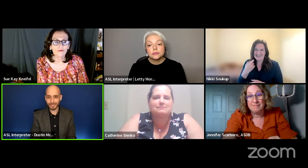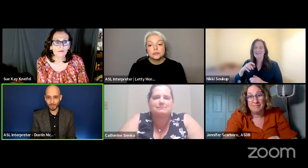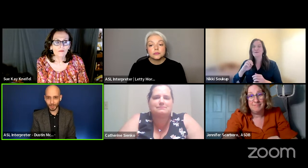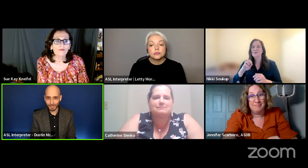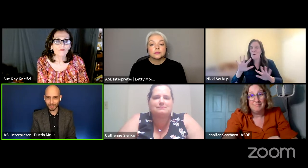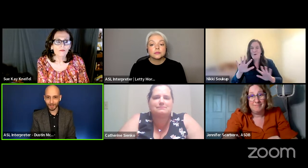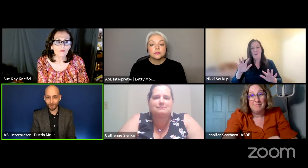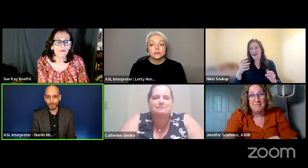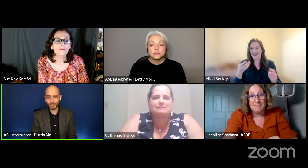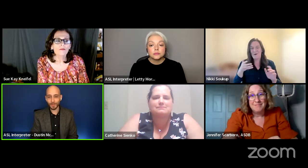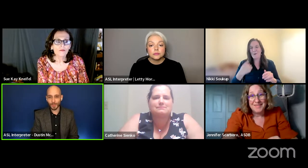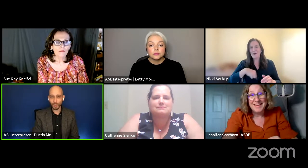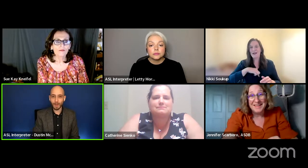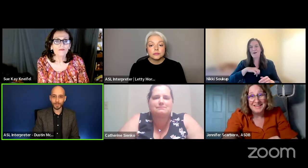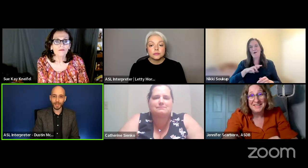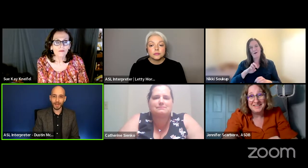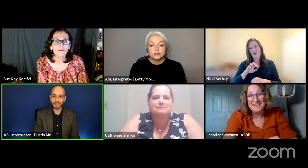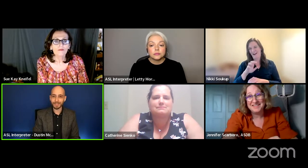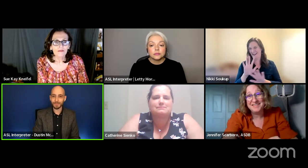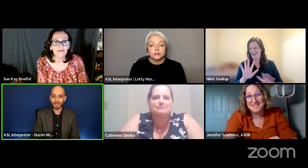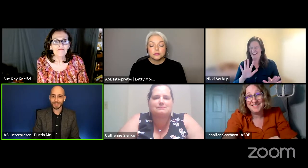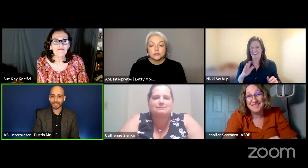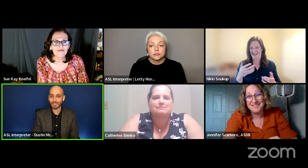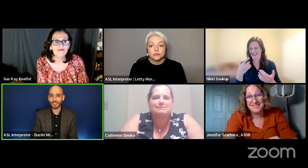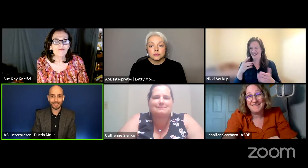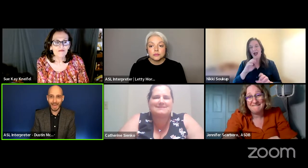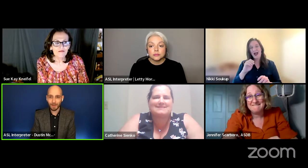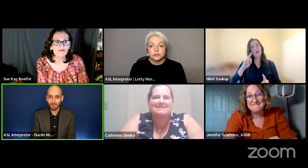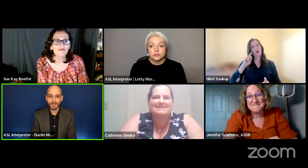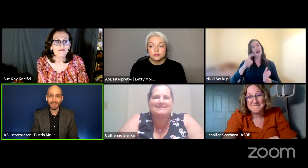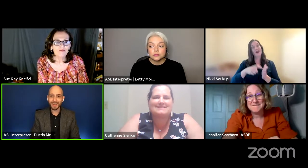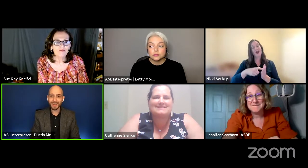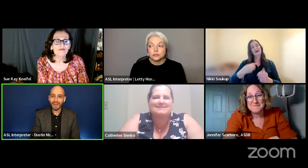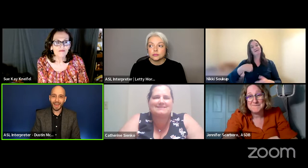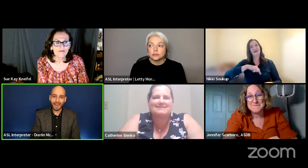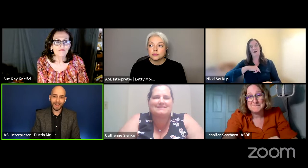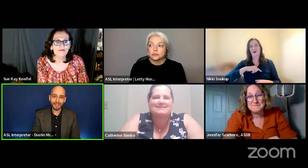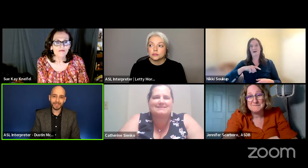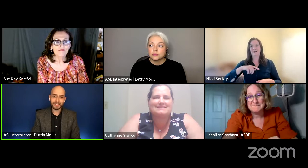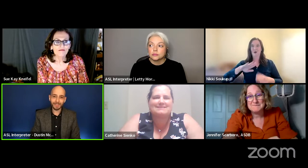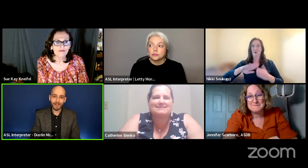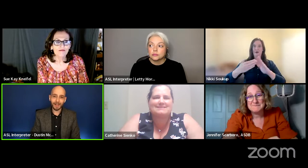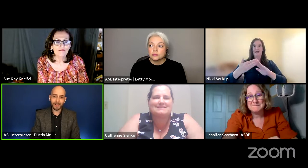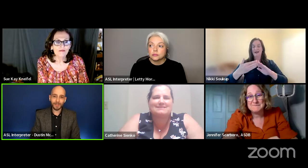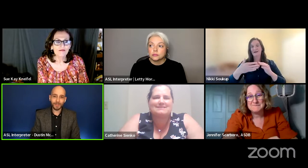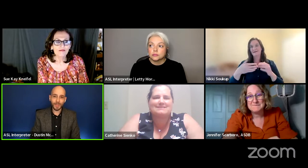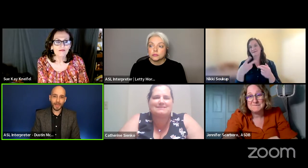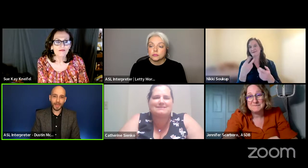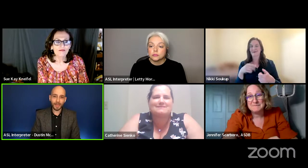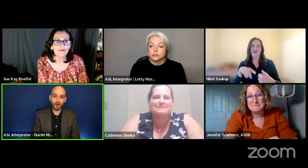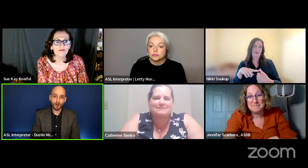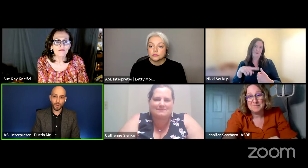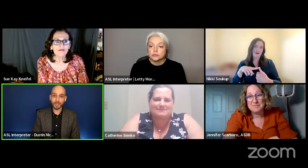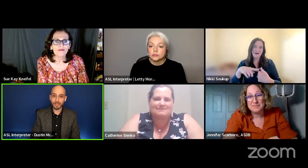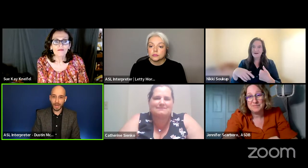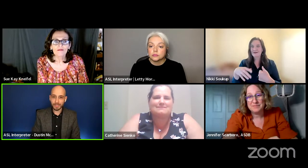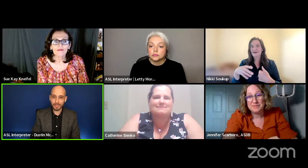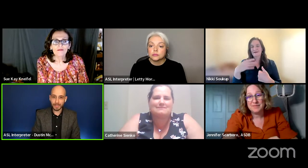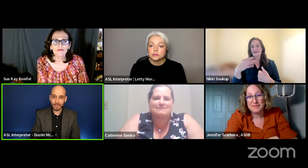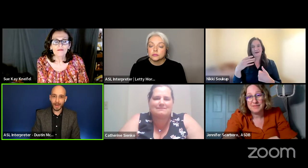their accessibility on their website. That's something that just happened, and they